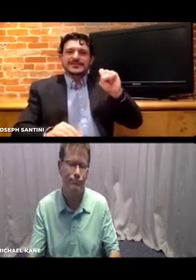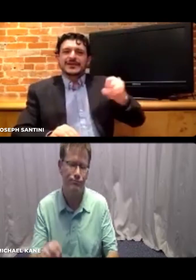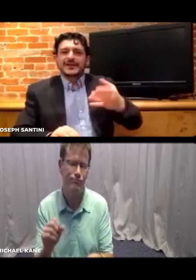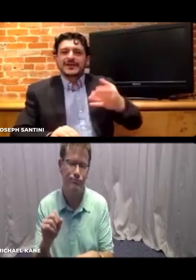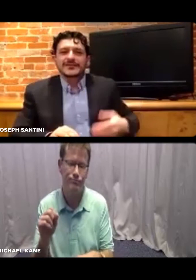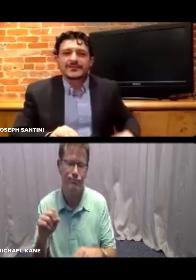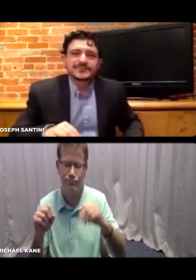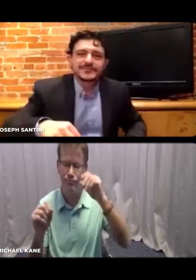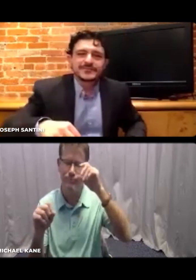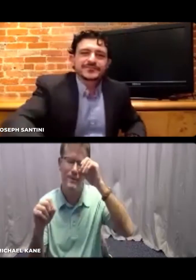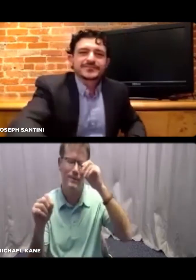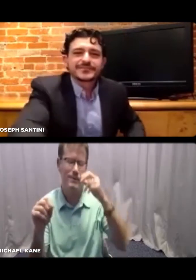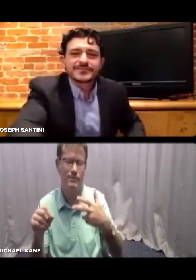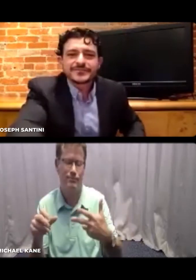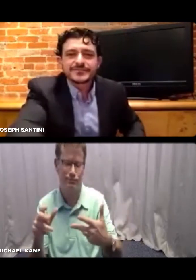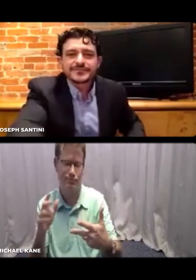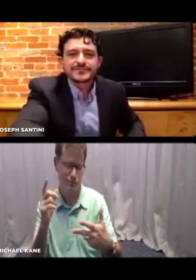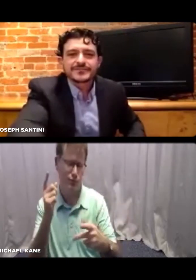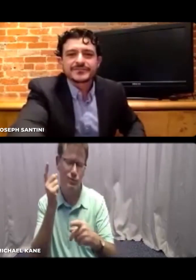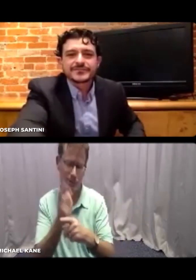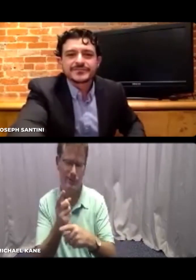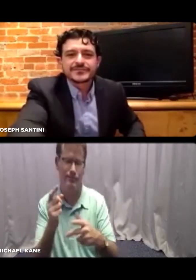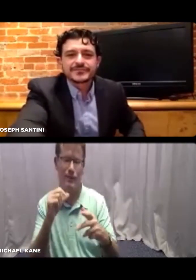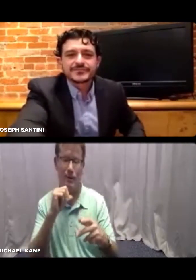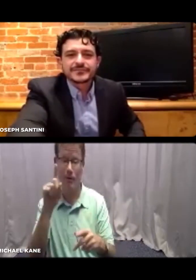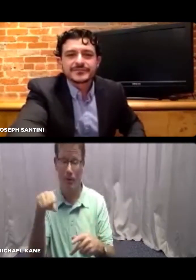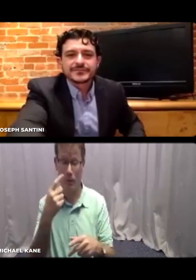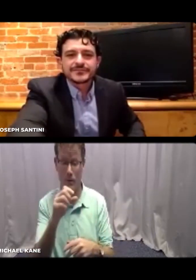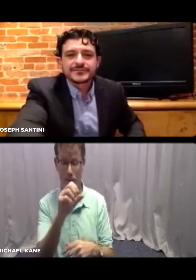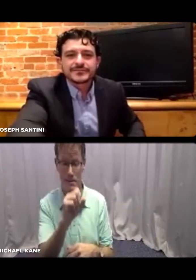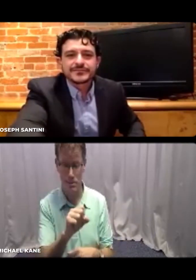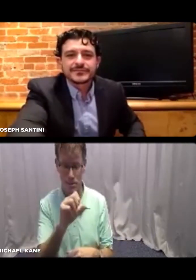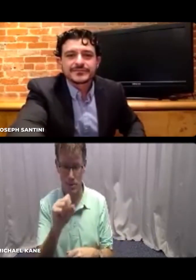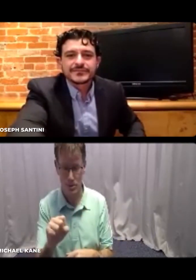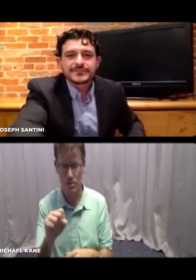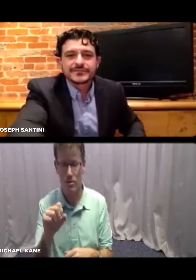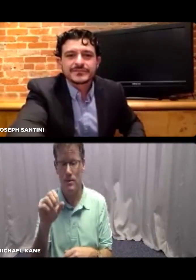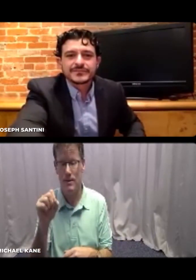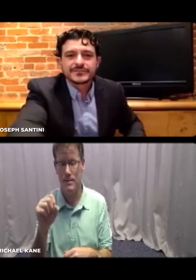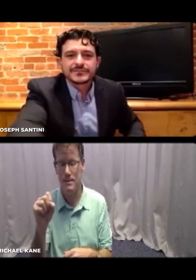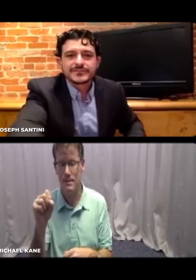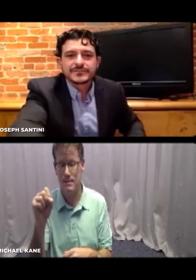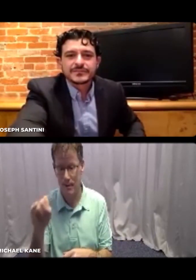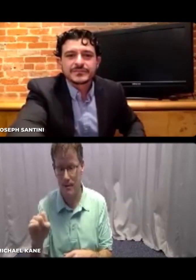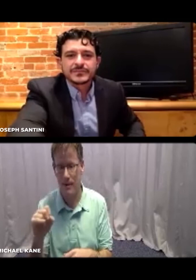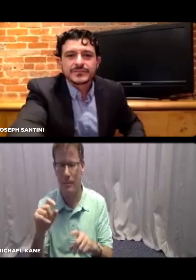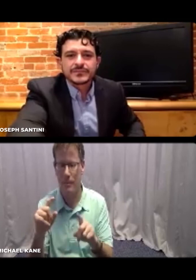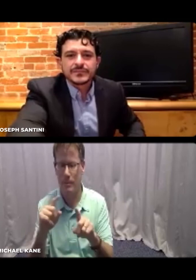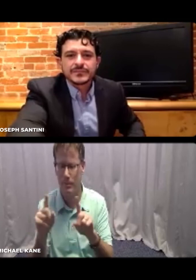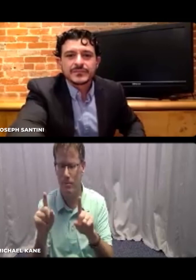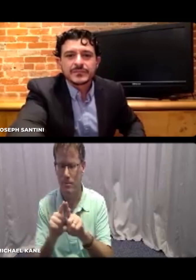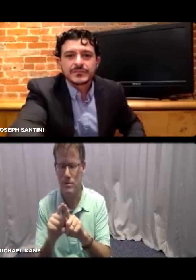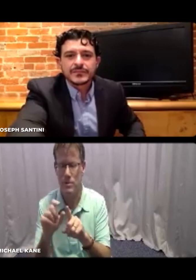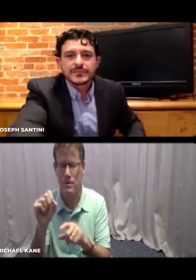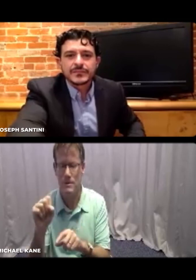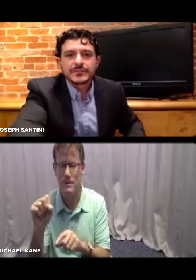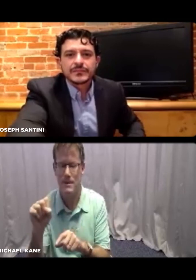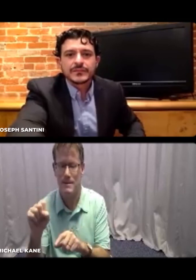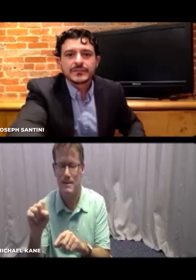Mike? Yes, you're right. And not only Social Security and SSI, but you also